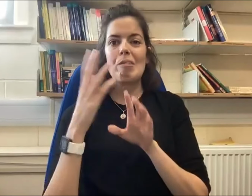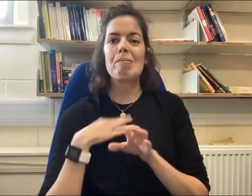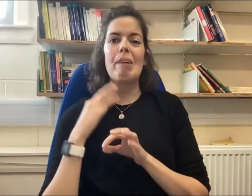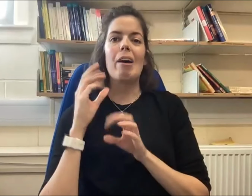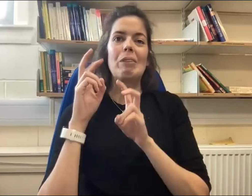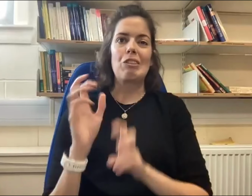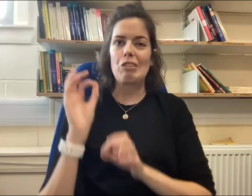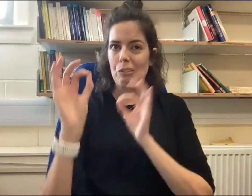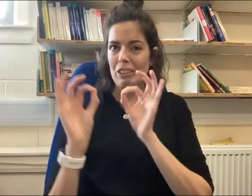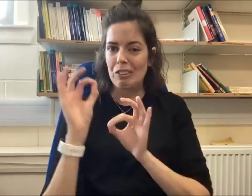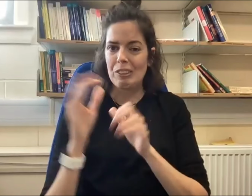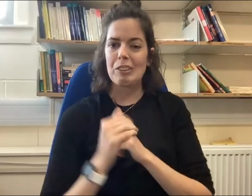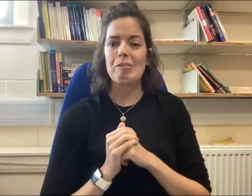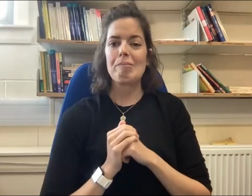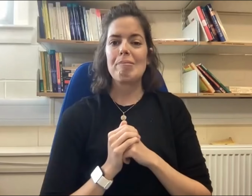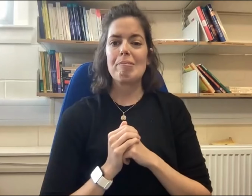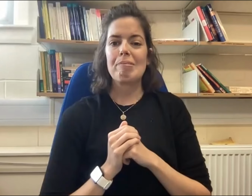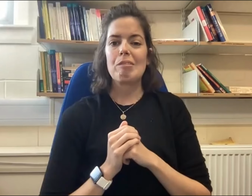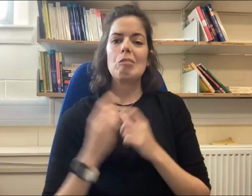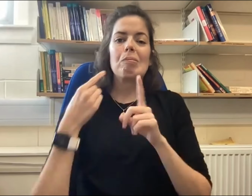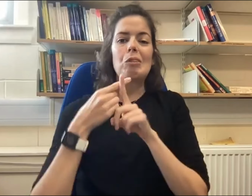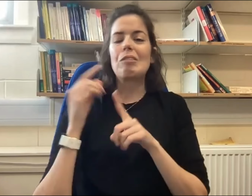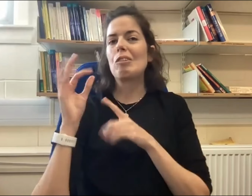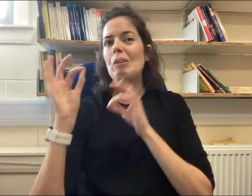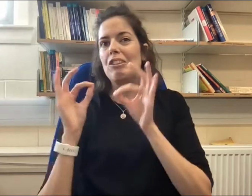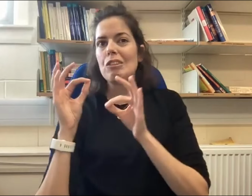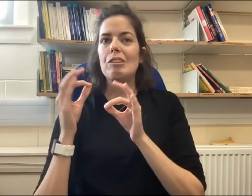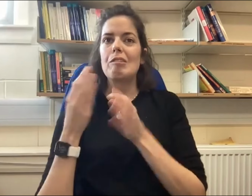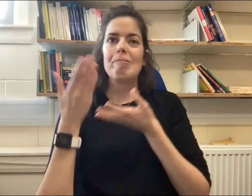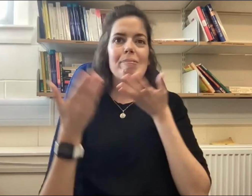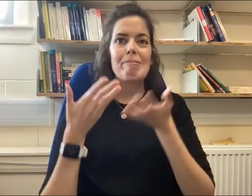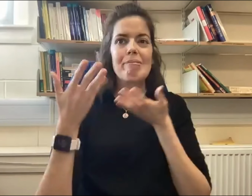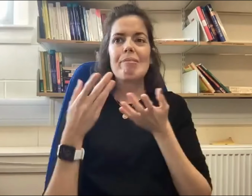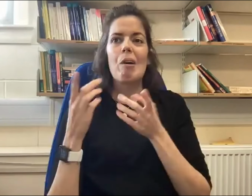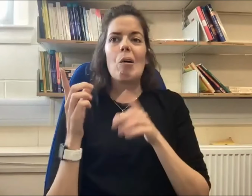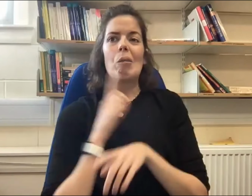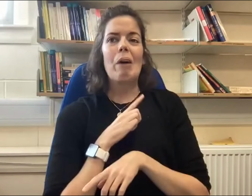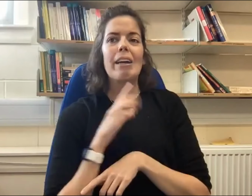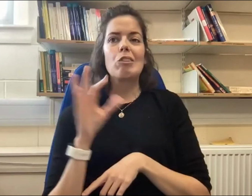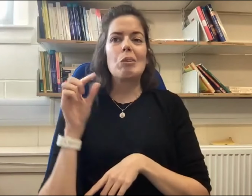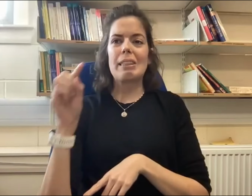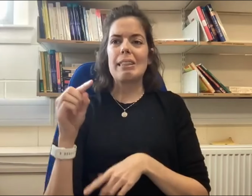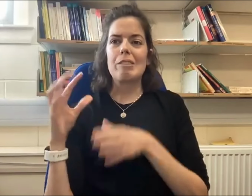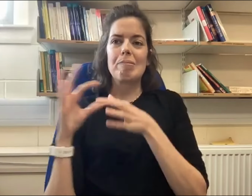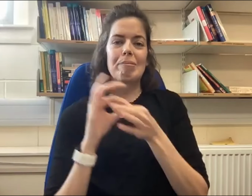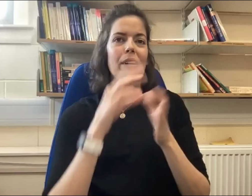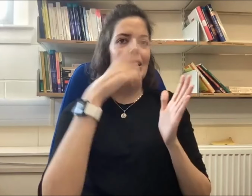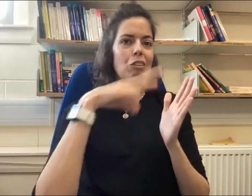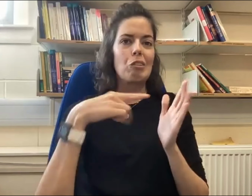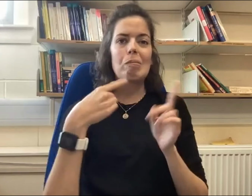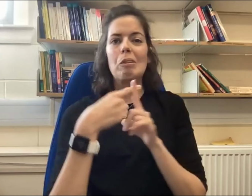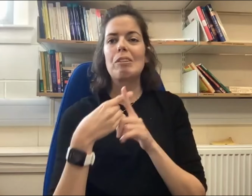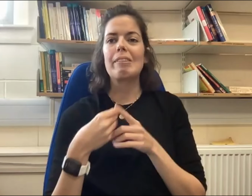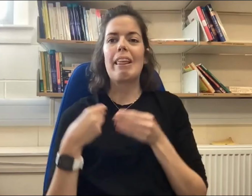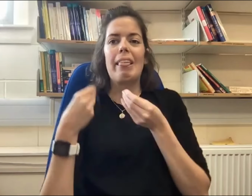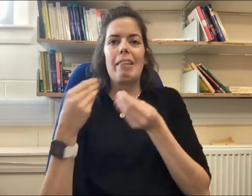geographies, their spaces. So I'm also going to talk about my research questions, plus a little bit of the literature and a few of